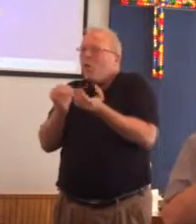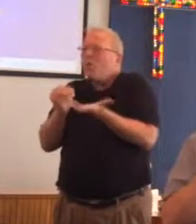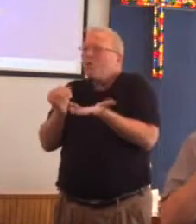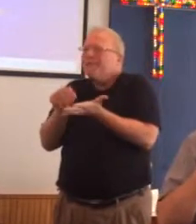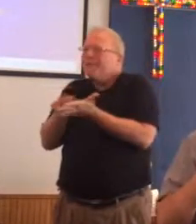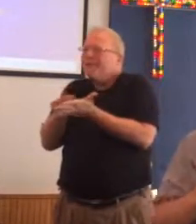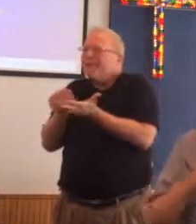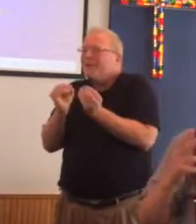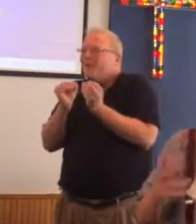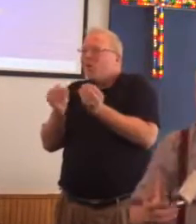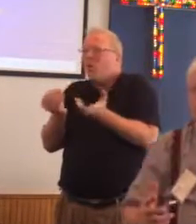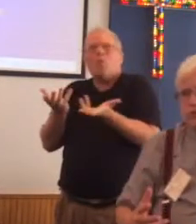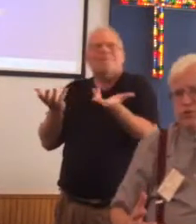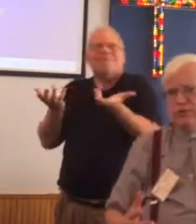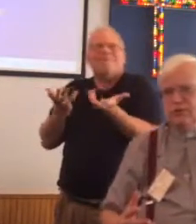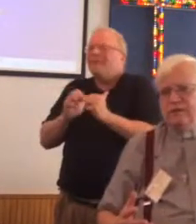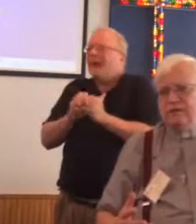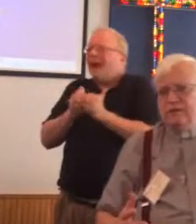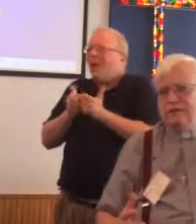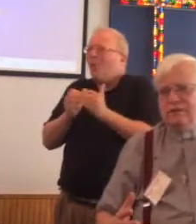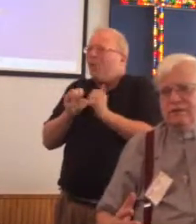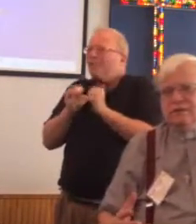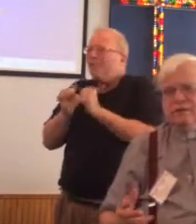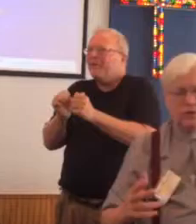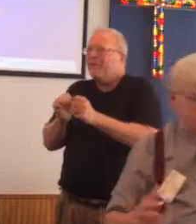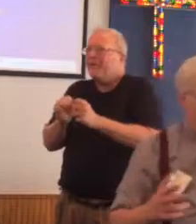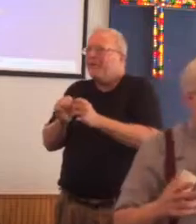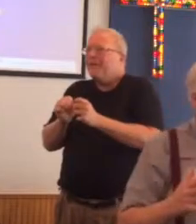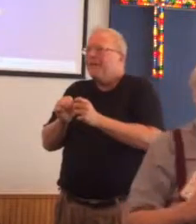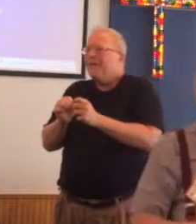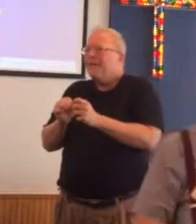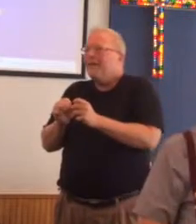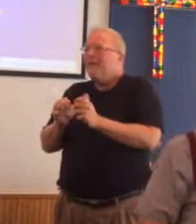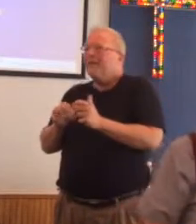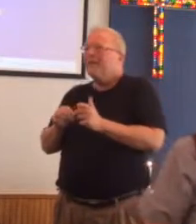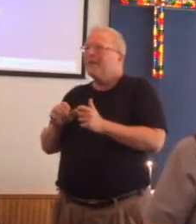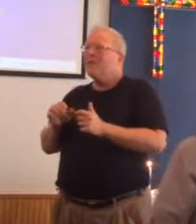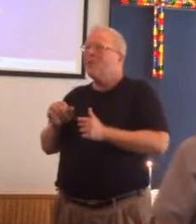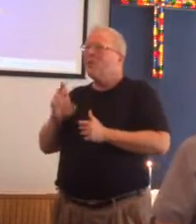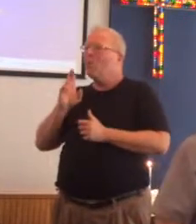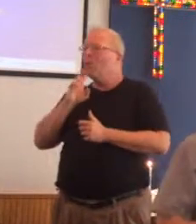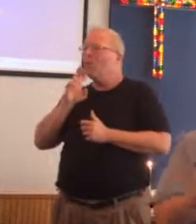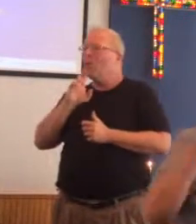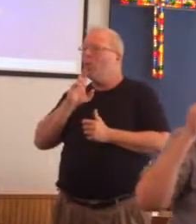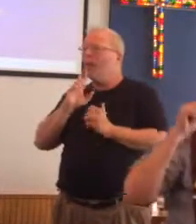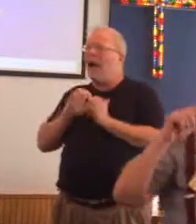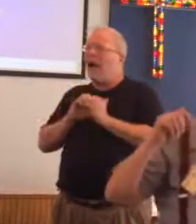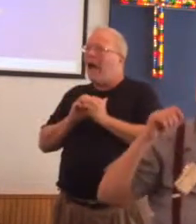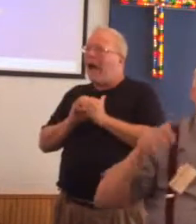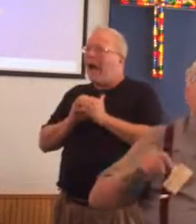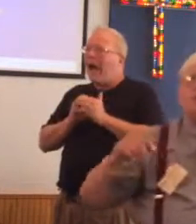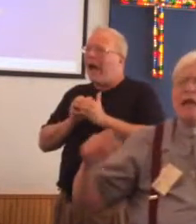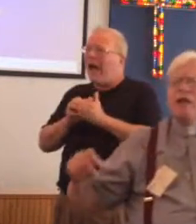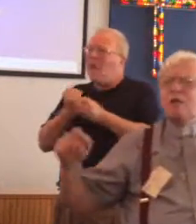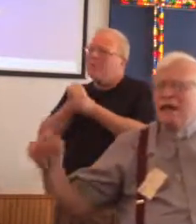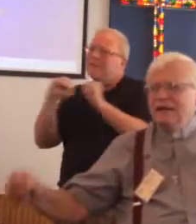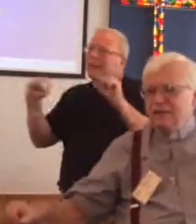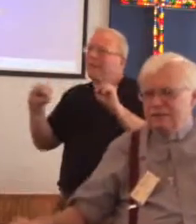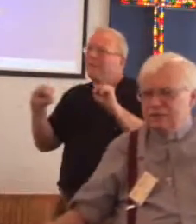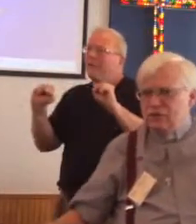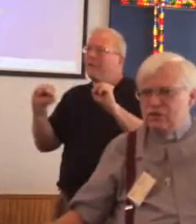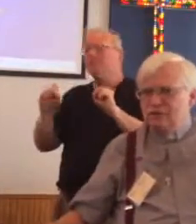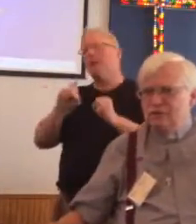And the only really viable choice was for her to marry. And since she had no